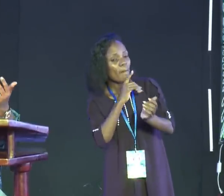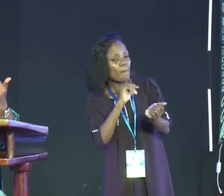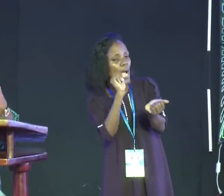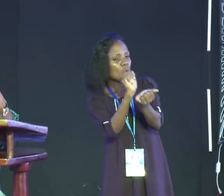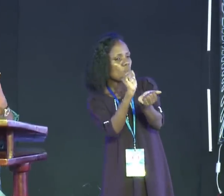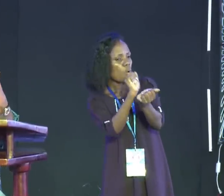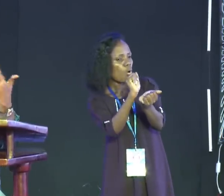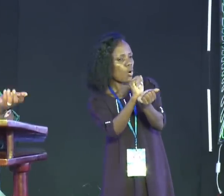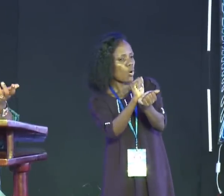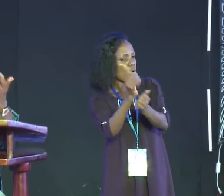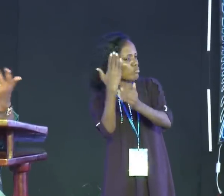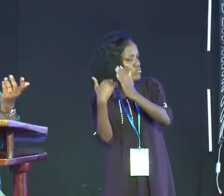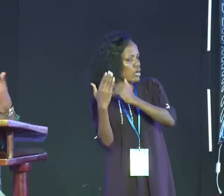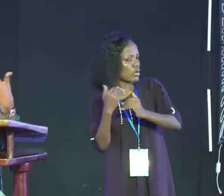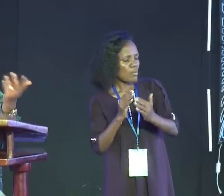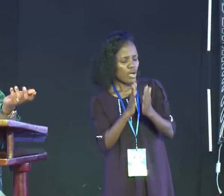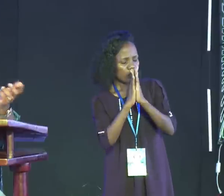abantu ba